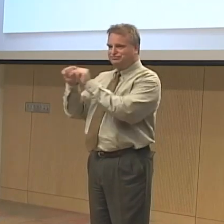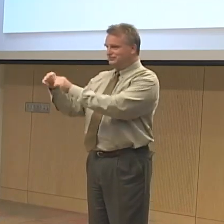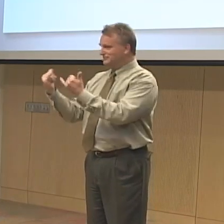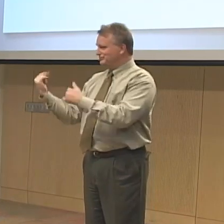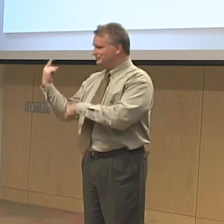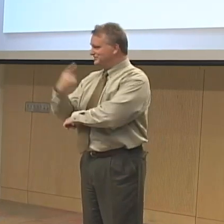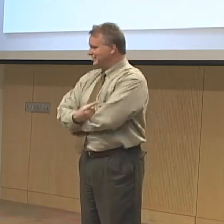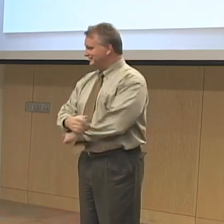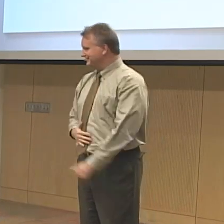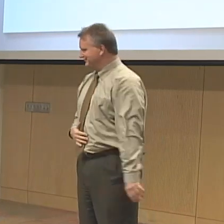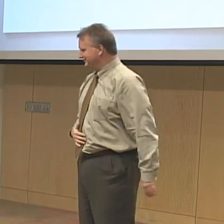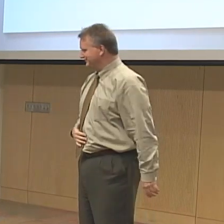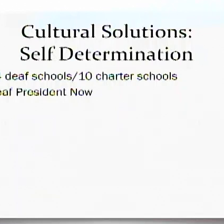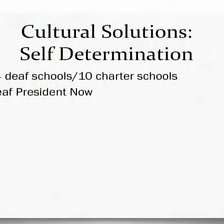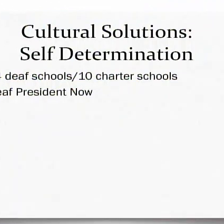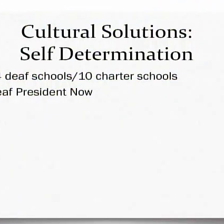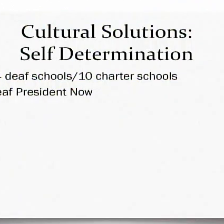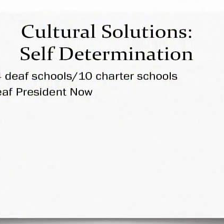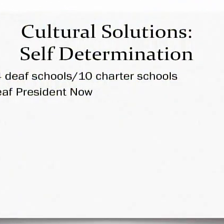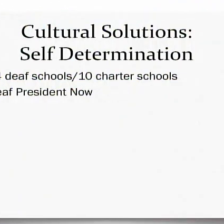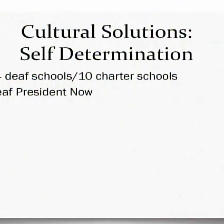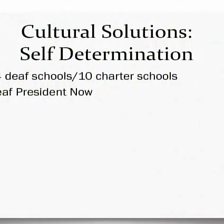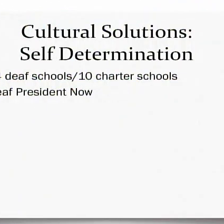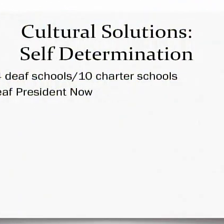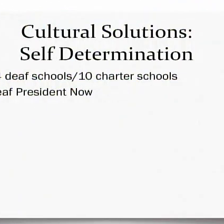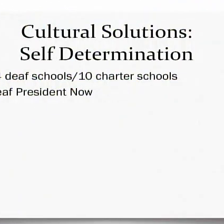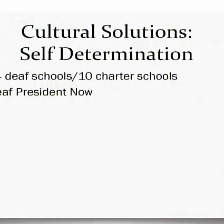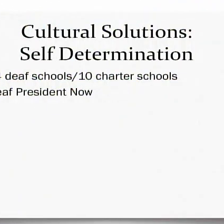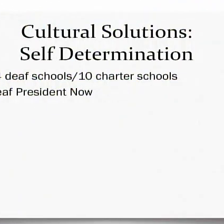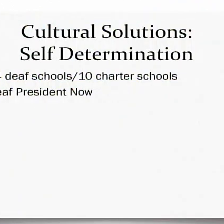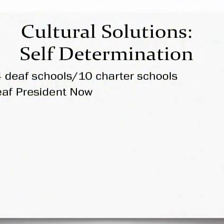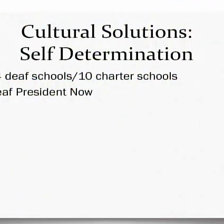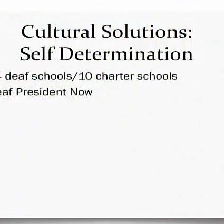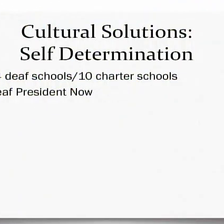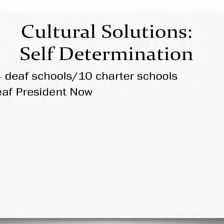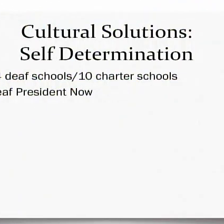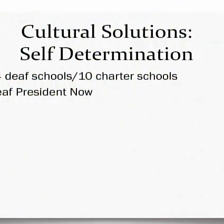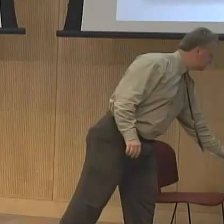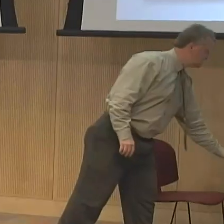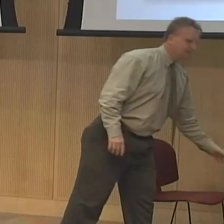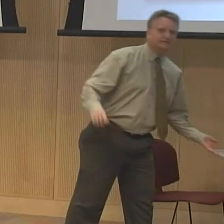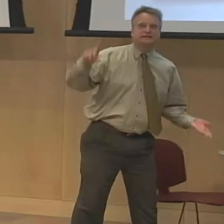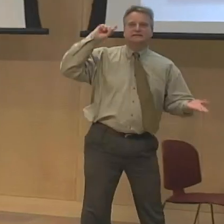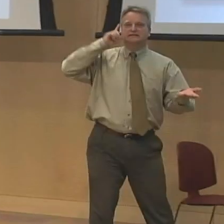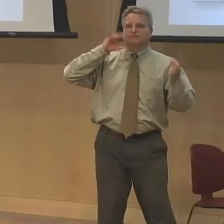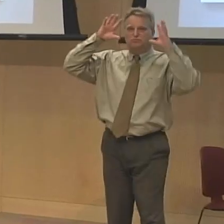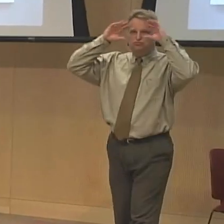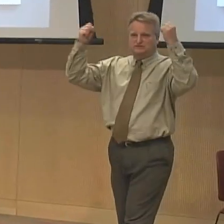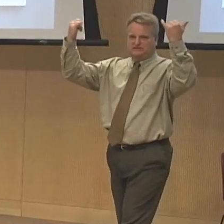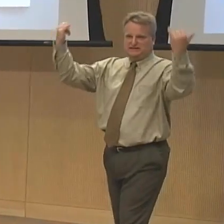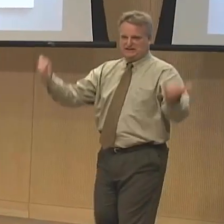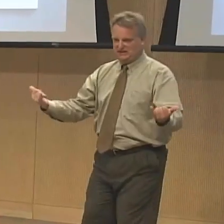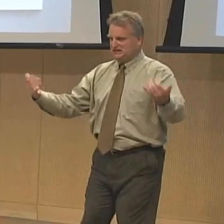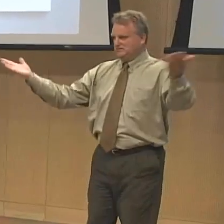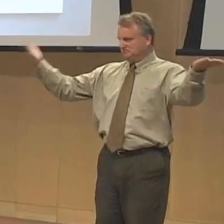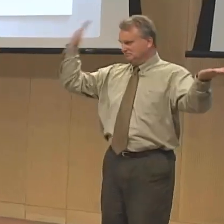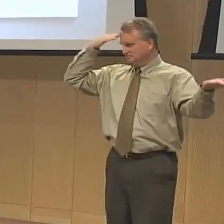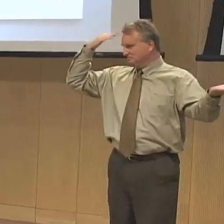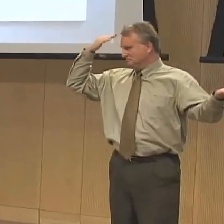that continues to this day. The Deaf President Now movement. We all